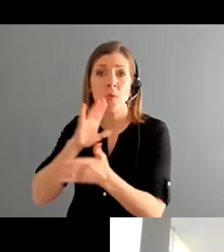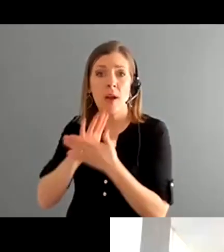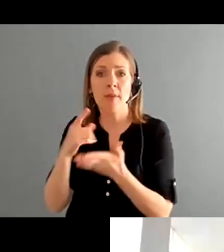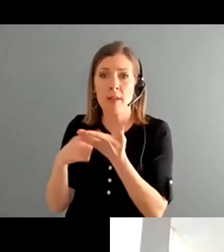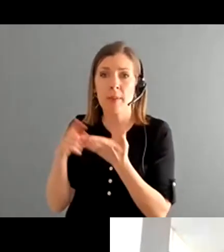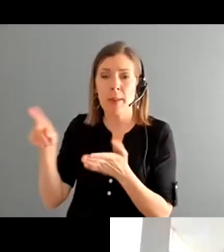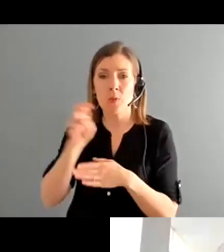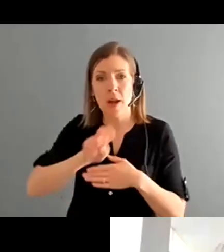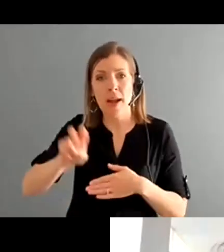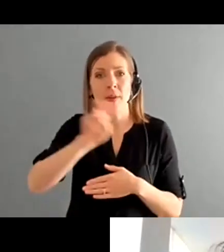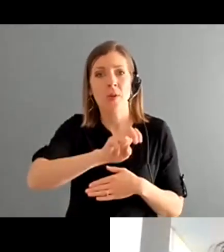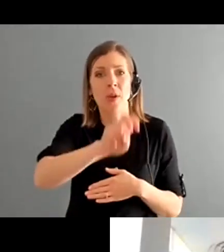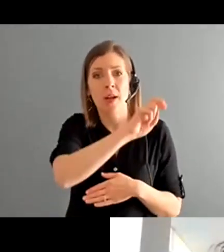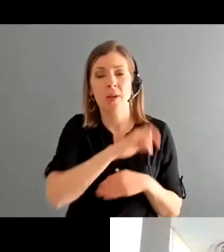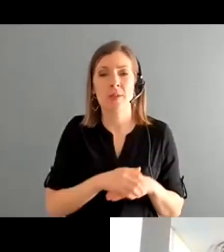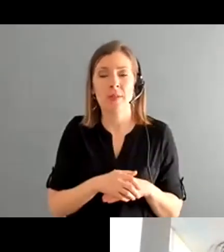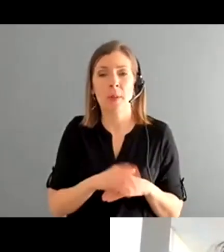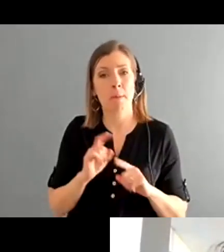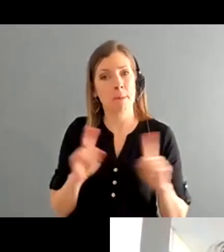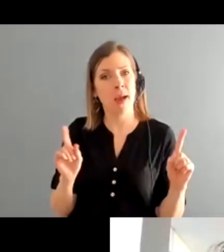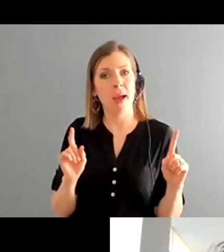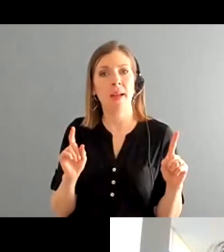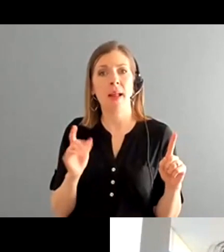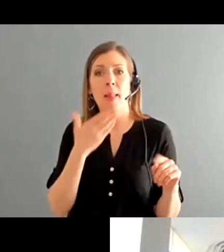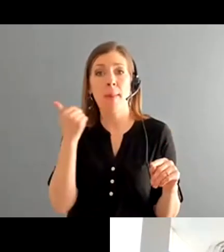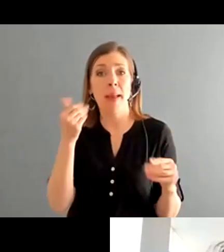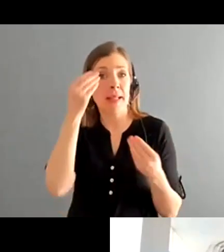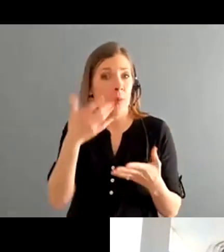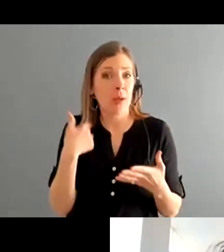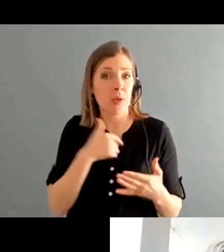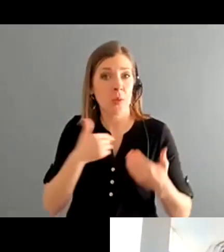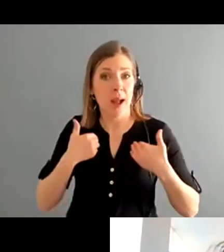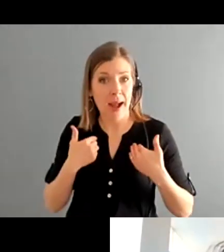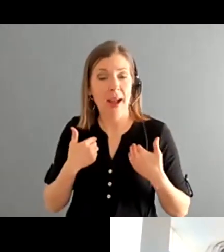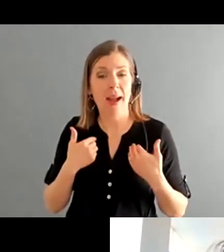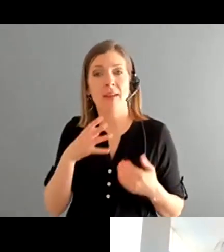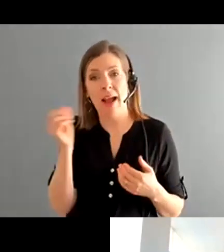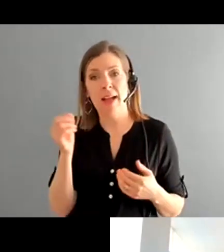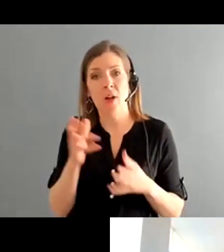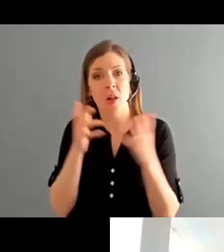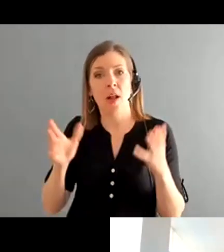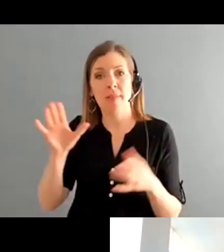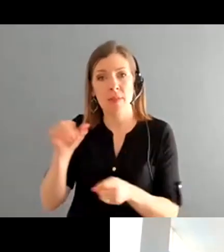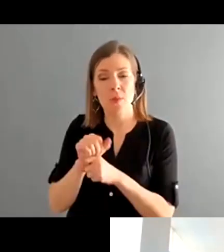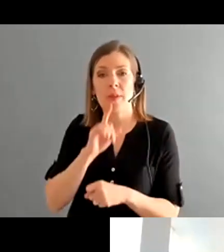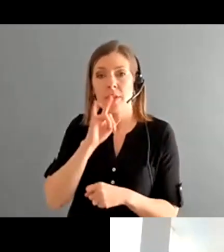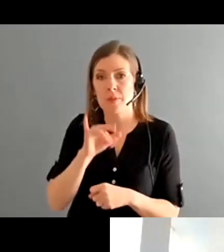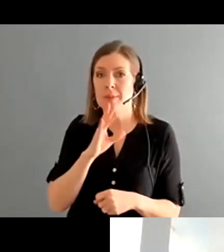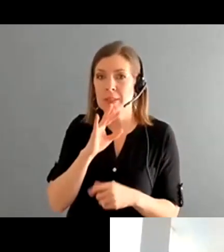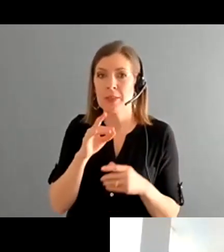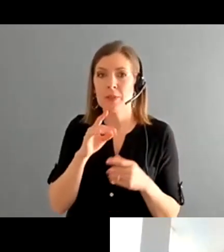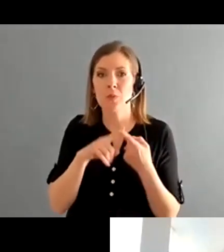traveling around as a sailor, but the best information that we have, and a lot of his work actually speaks